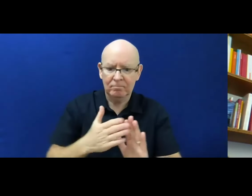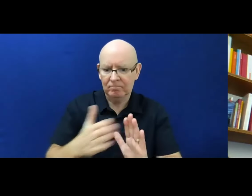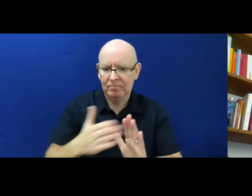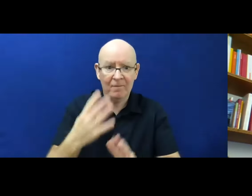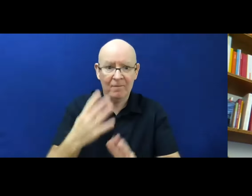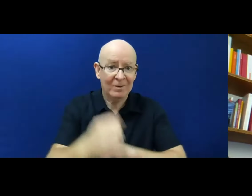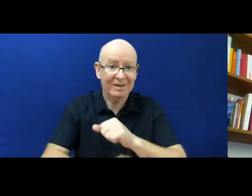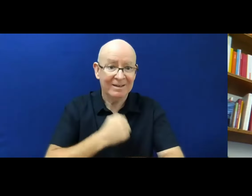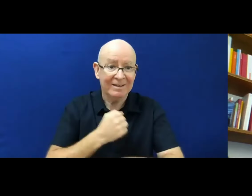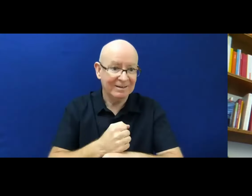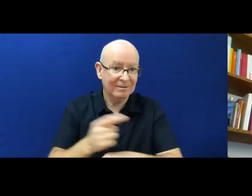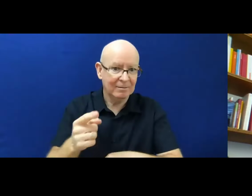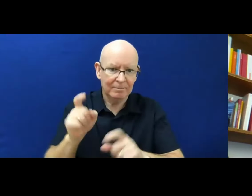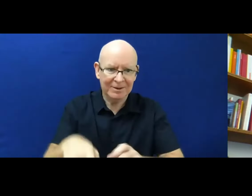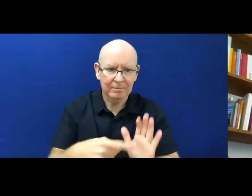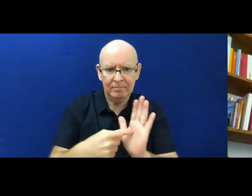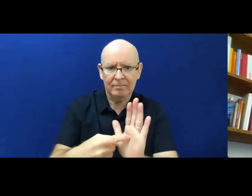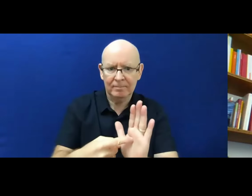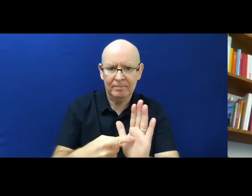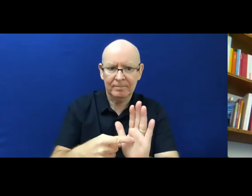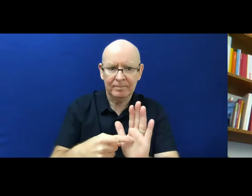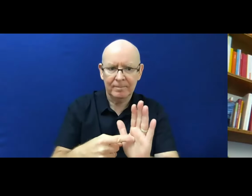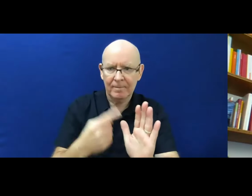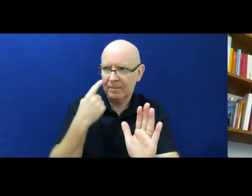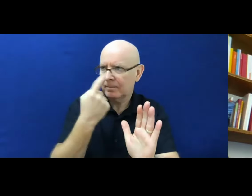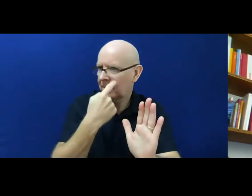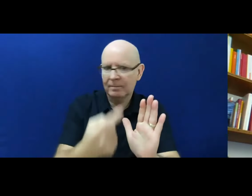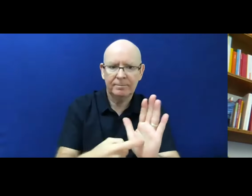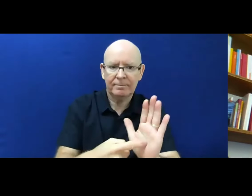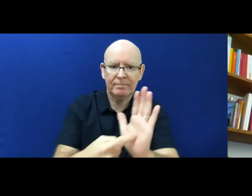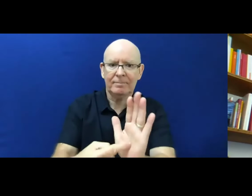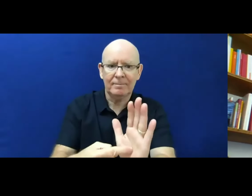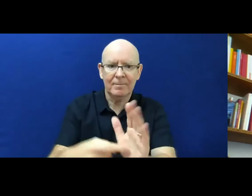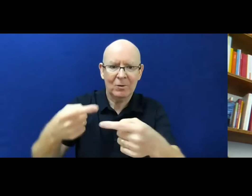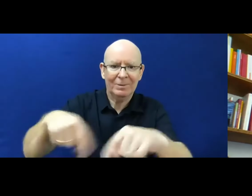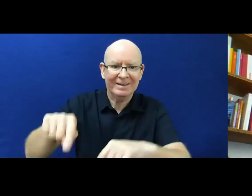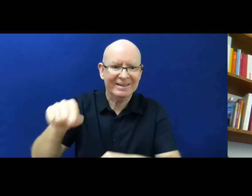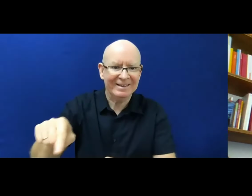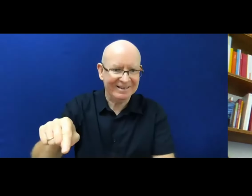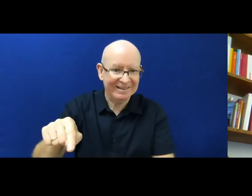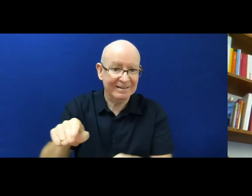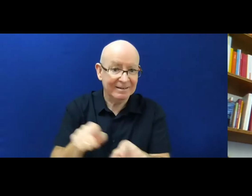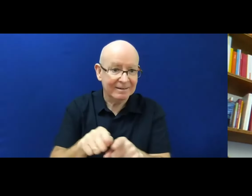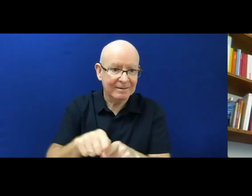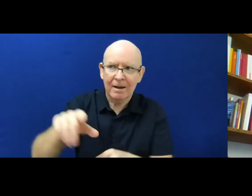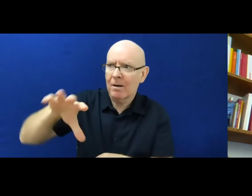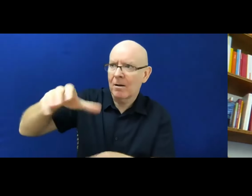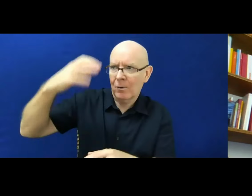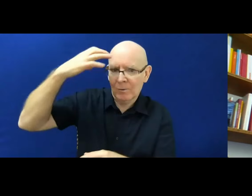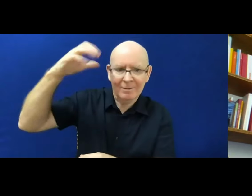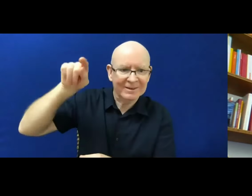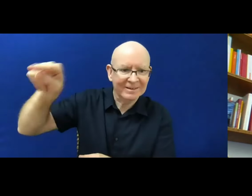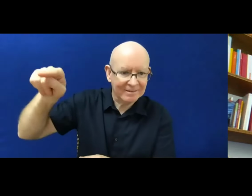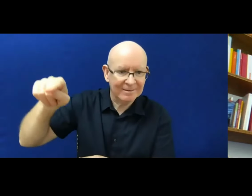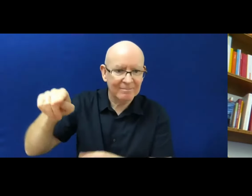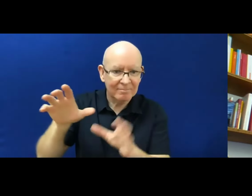of politicians who said, yes, we are ready, just tell us what to do. Yeah, and then we decide how much money we were going to spend on it. And I